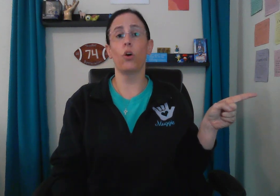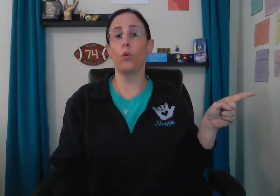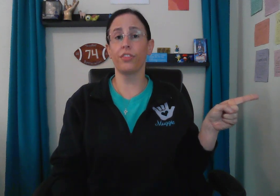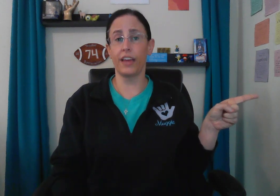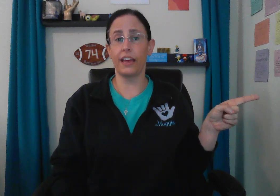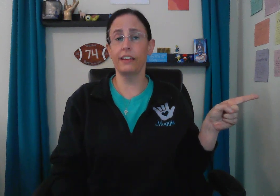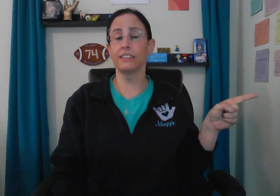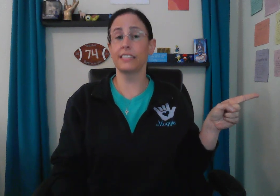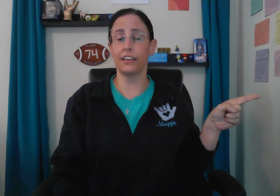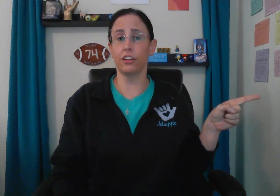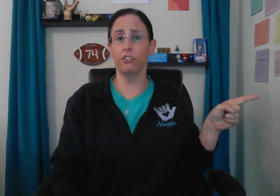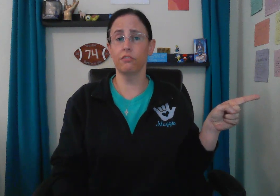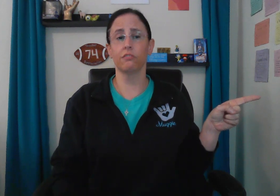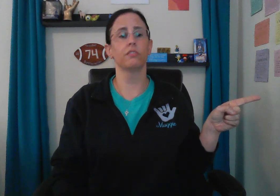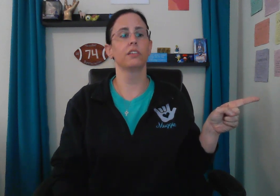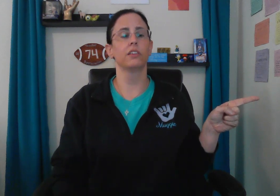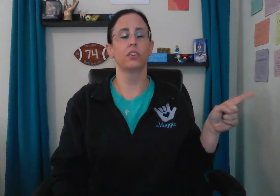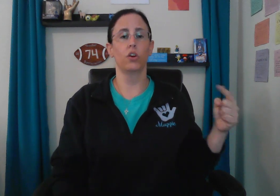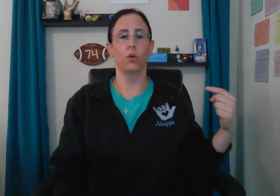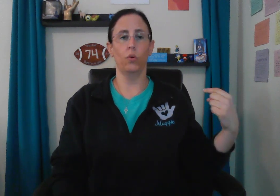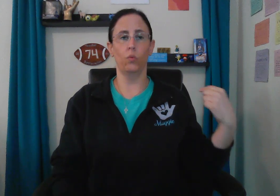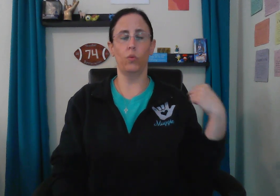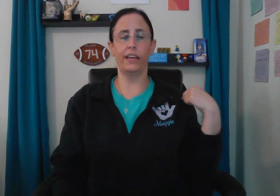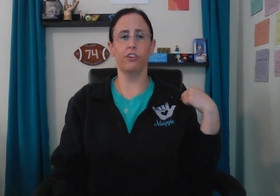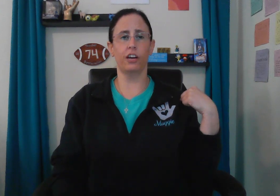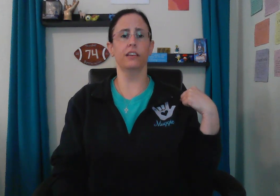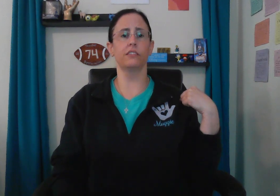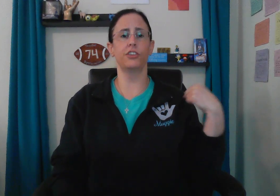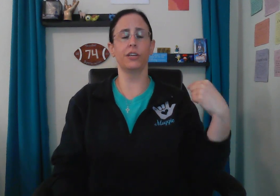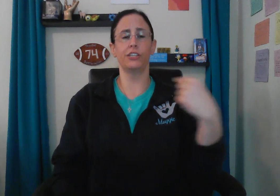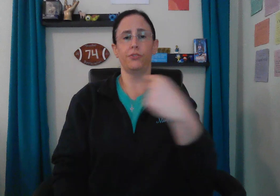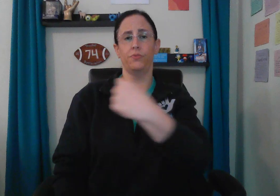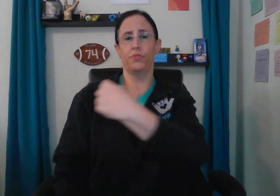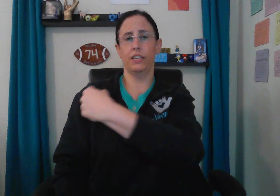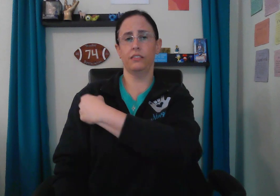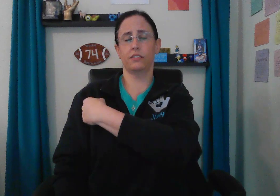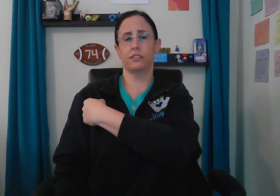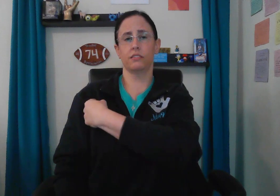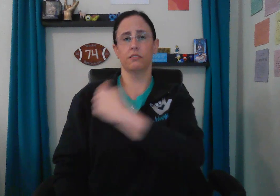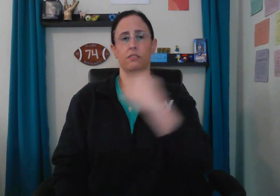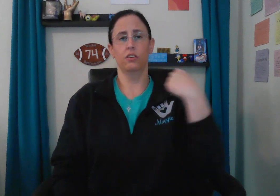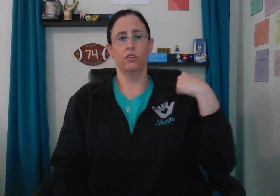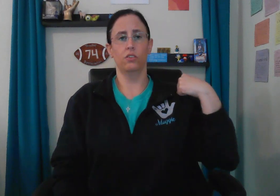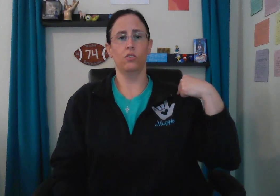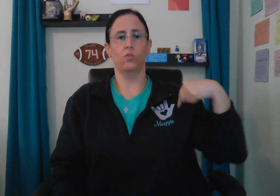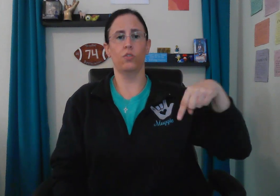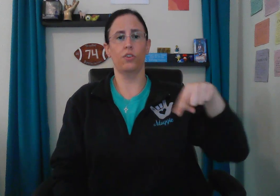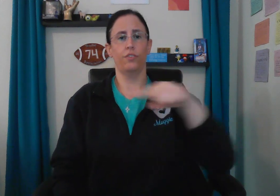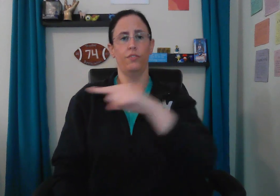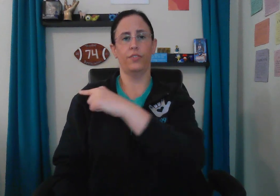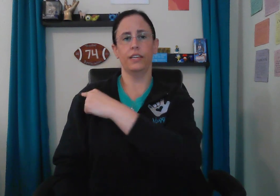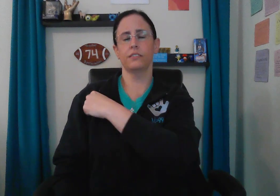or they, singular. We or us, you could do this or